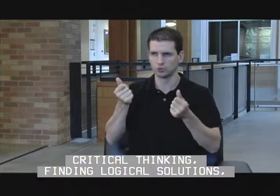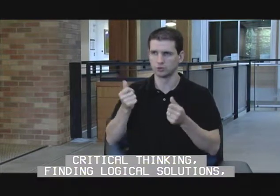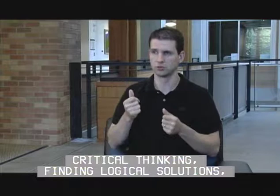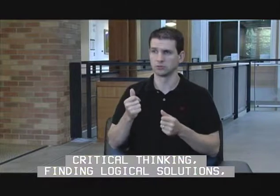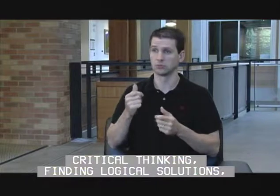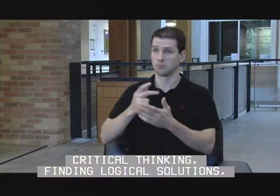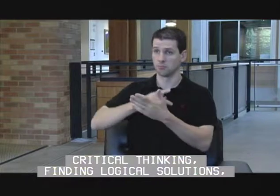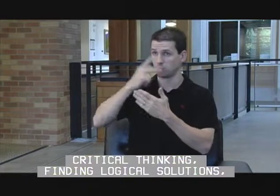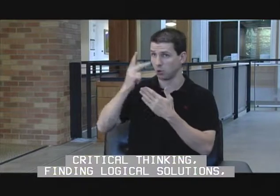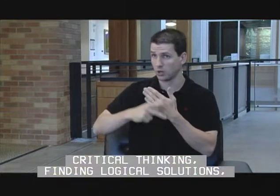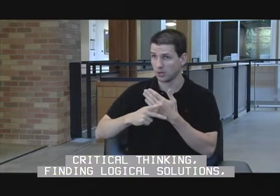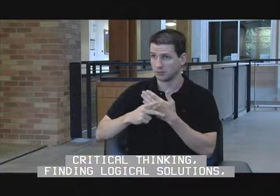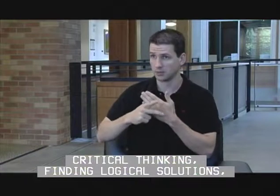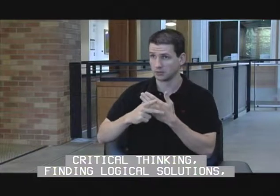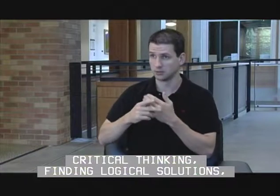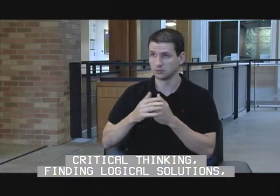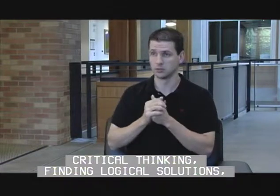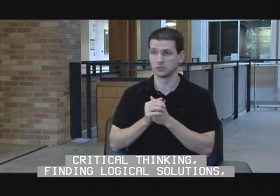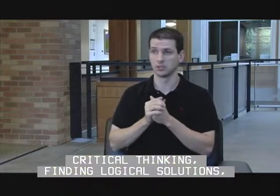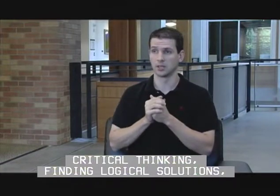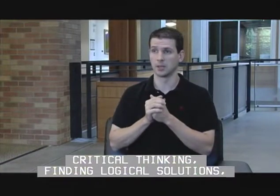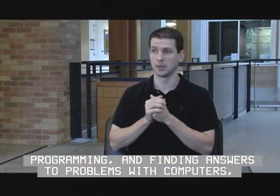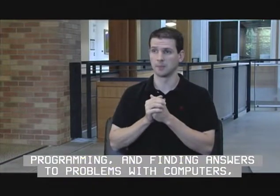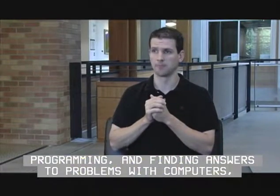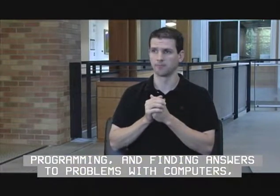finding logical solutions, programming,